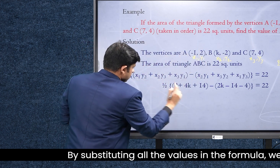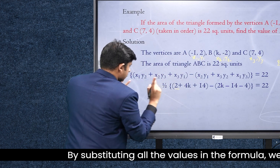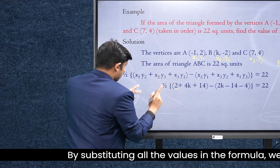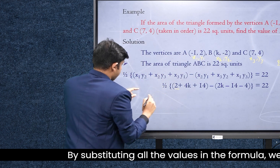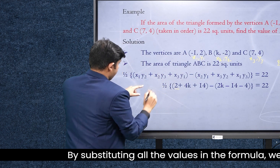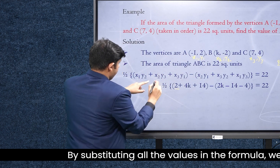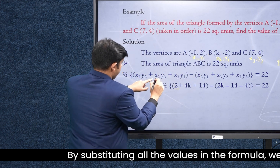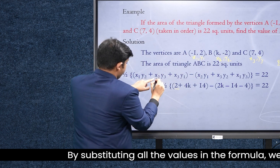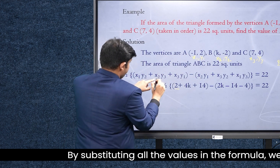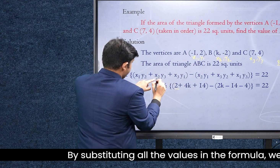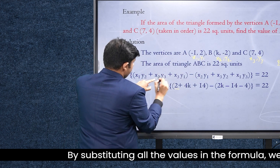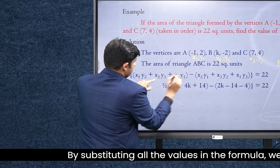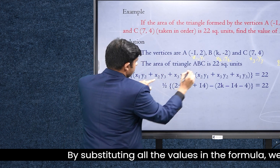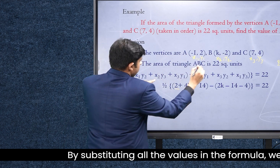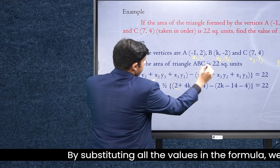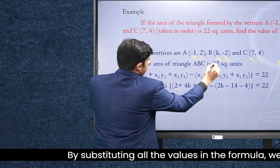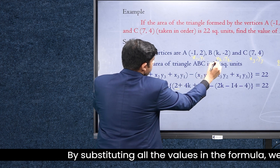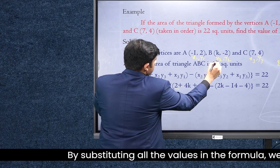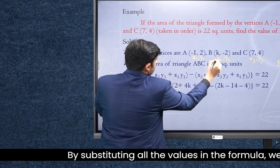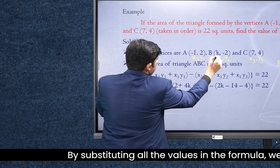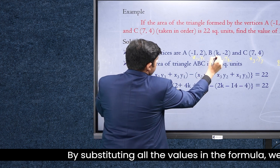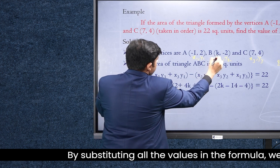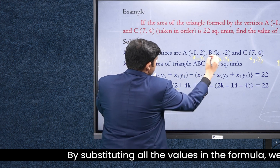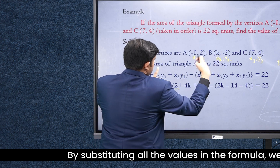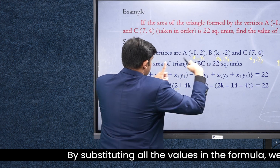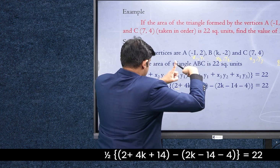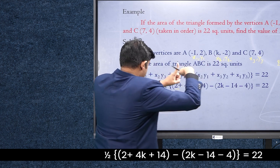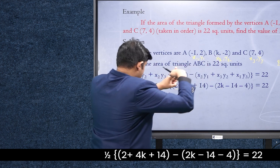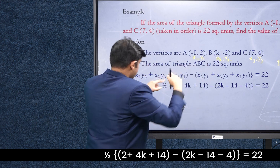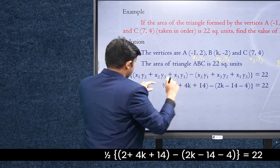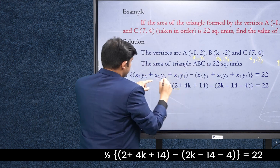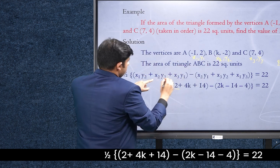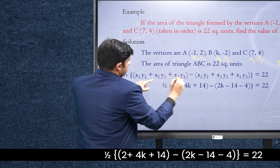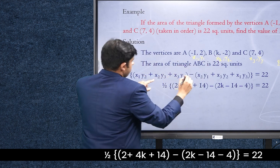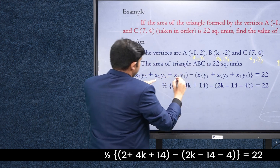By substituting all the values in the formula, we get half